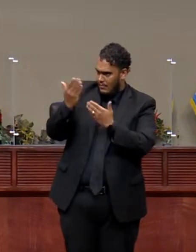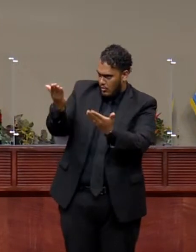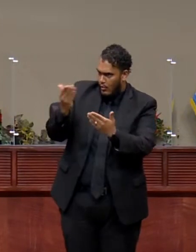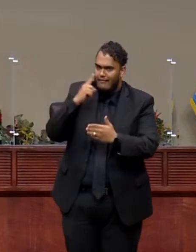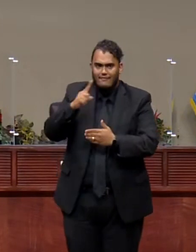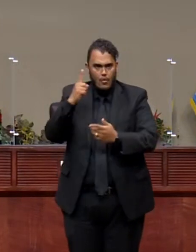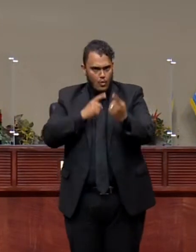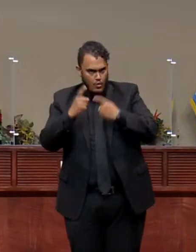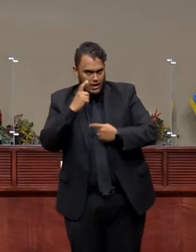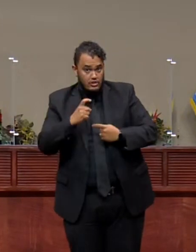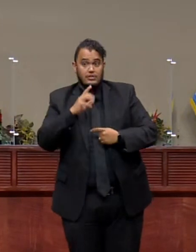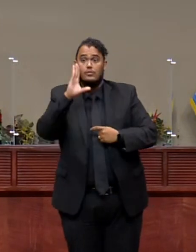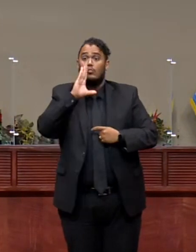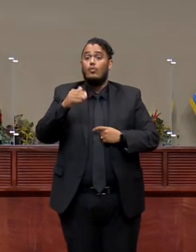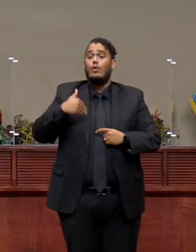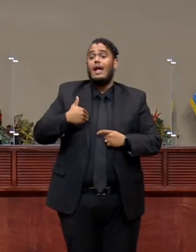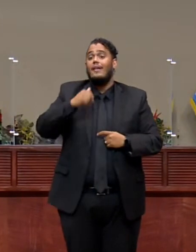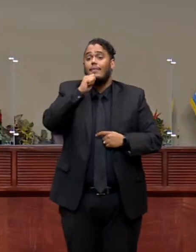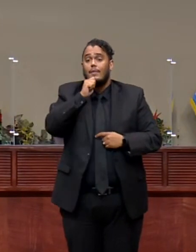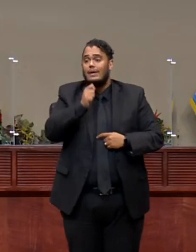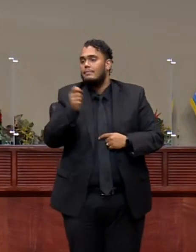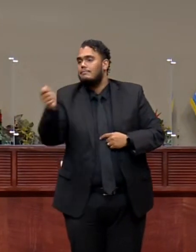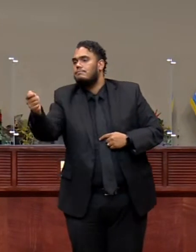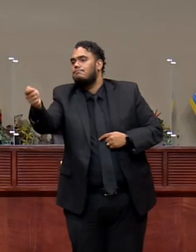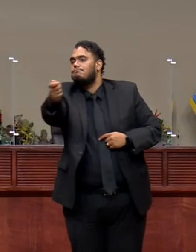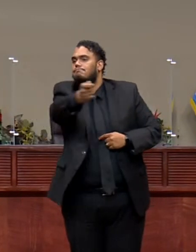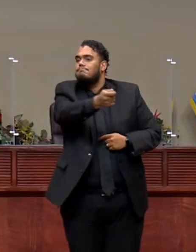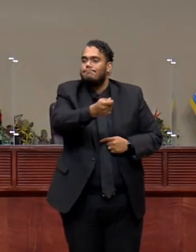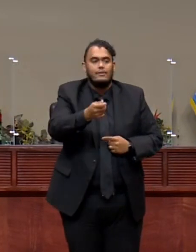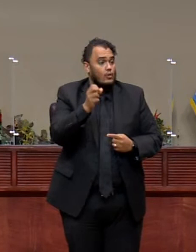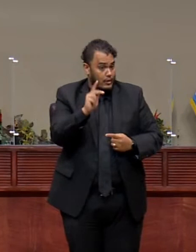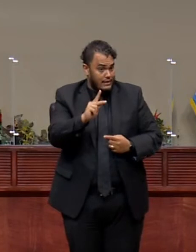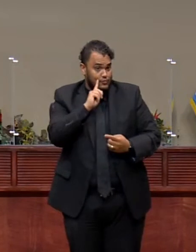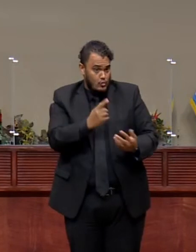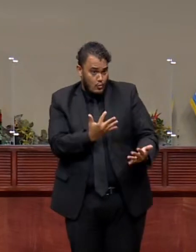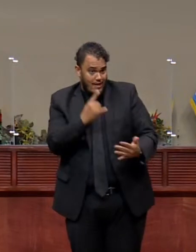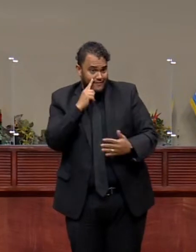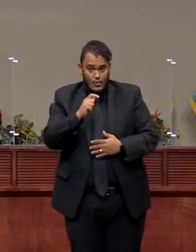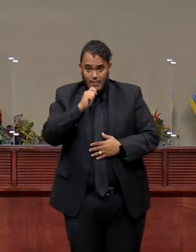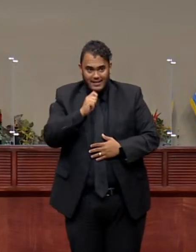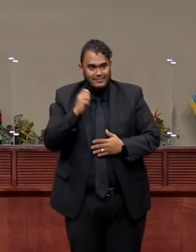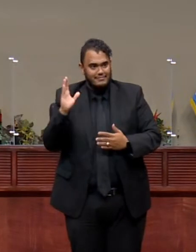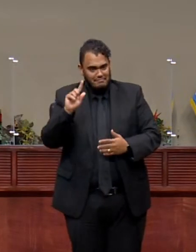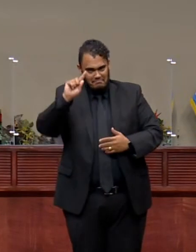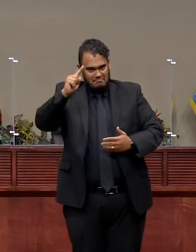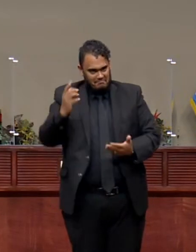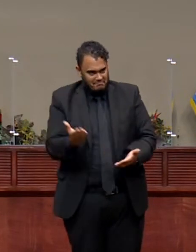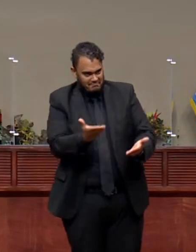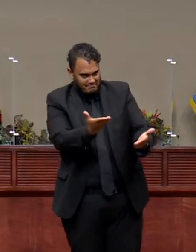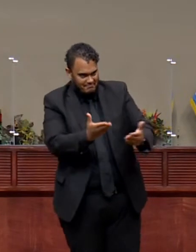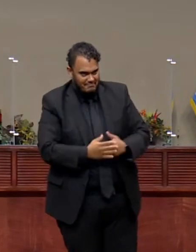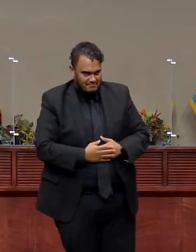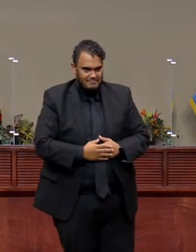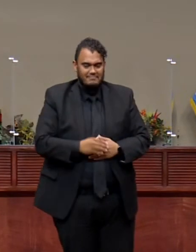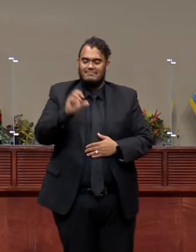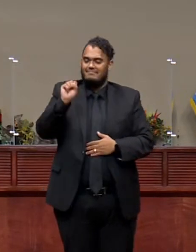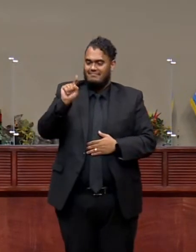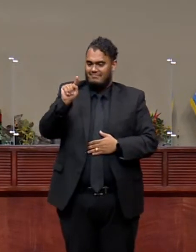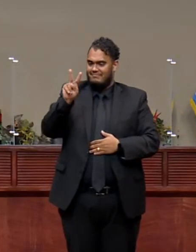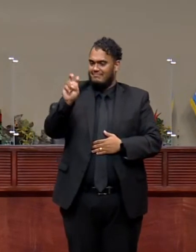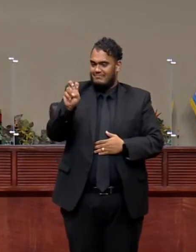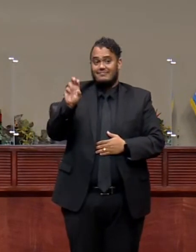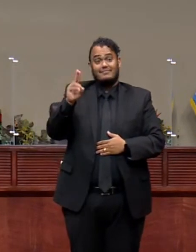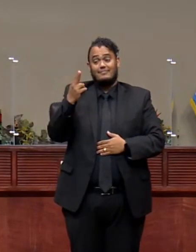around, and we just ask that you wait on the mic before you ask your questions. And we'll start now. Steve Hudak from the